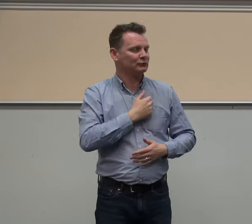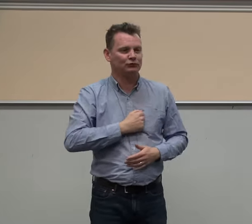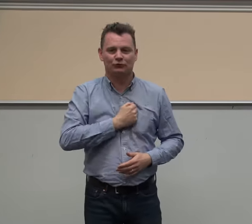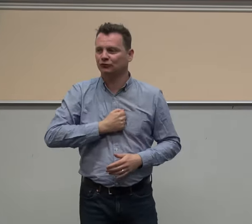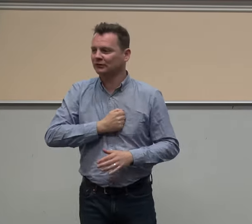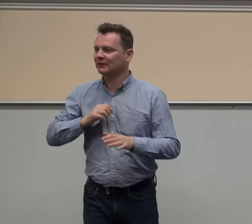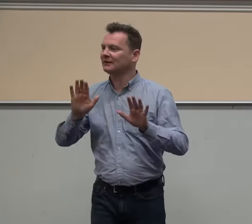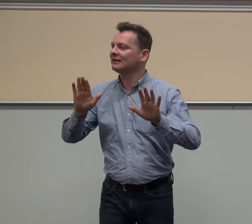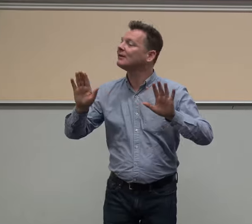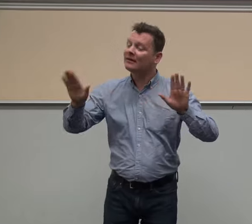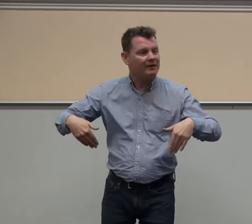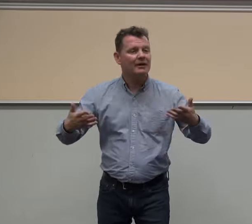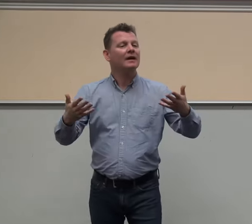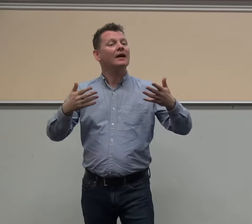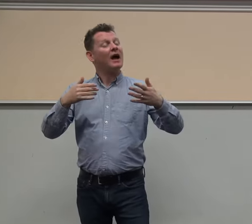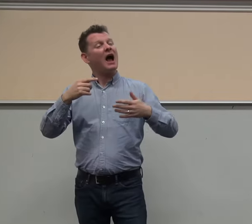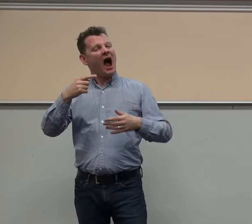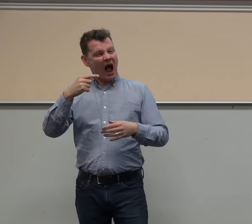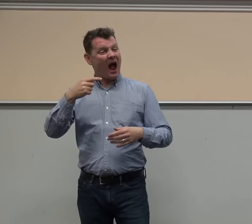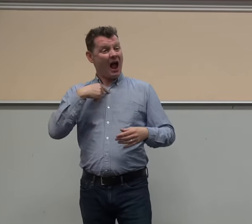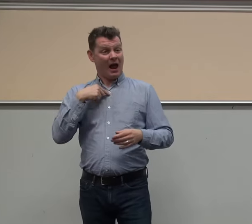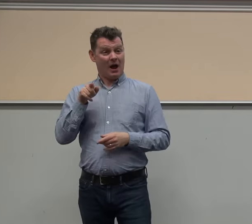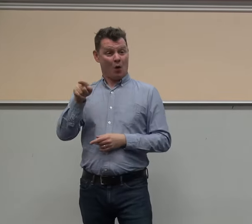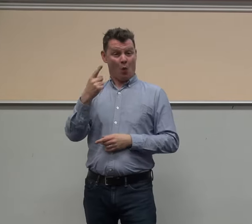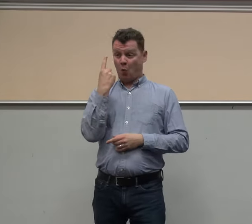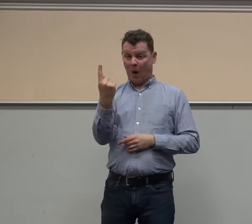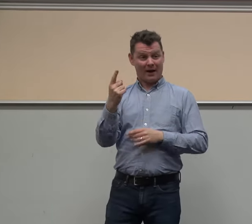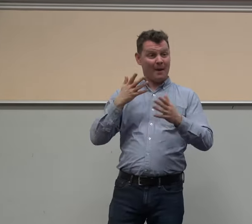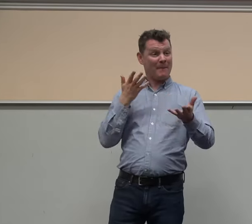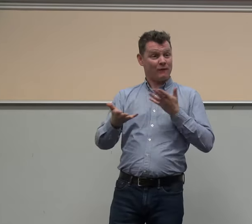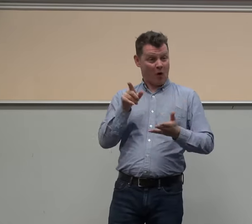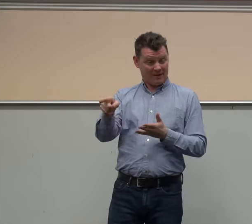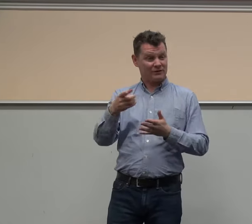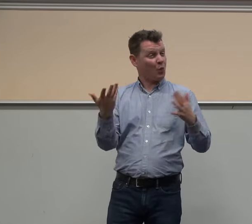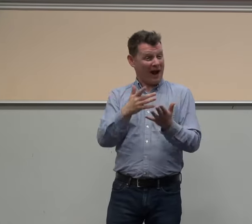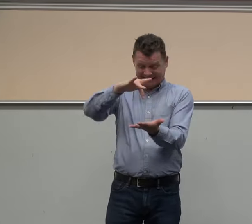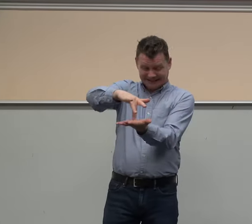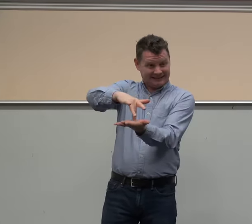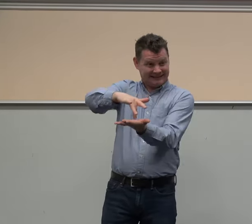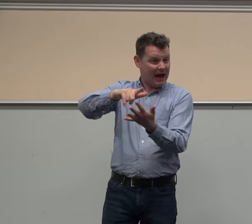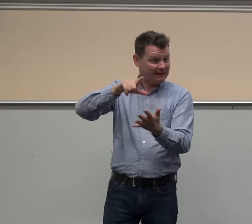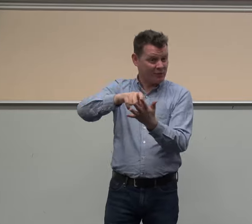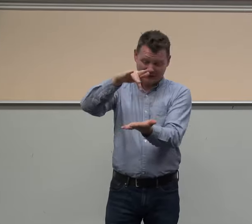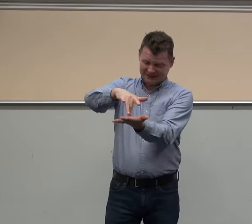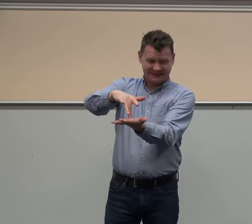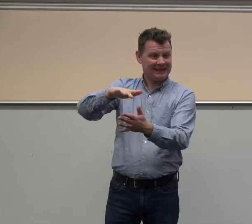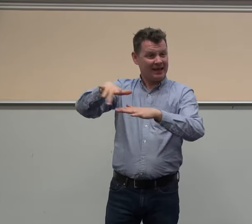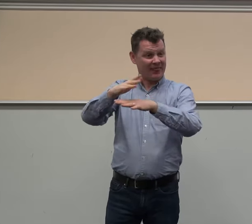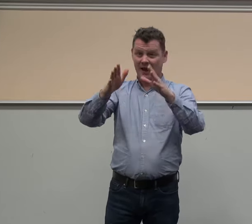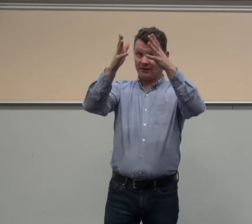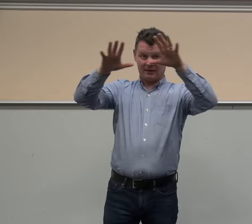So what I did was I identified one sign language interpreted performance. It was at a city centre theatre that